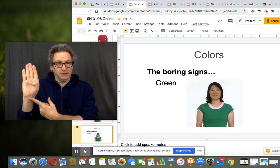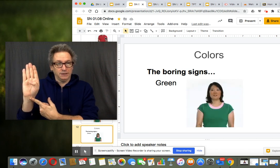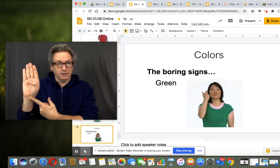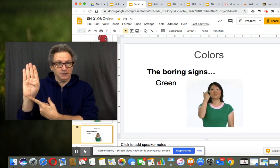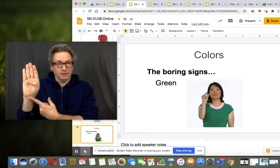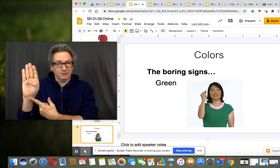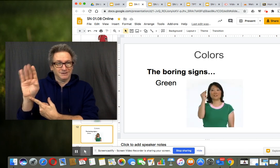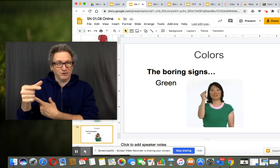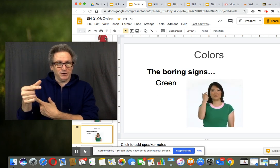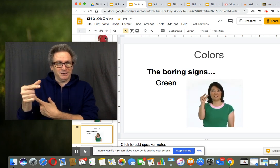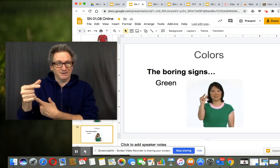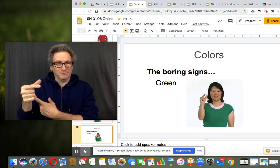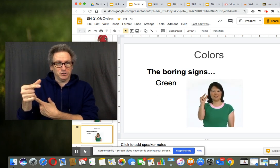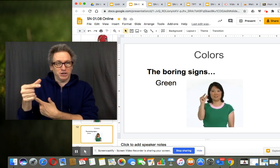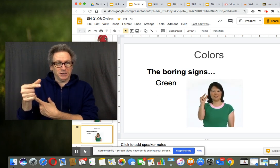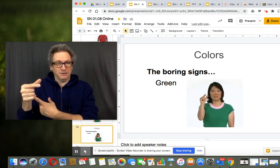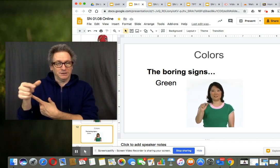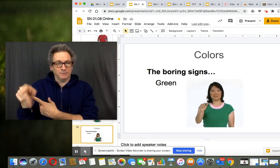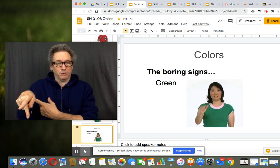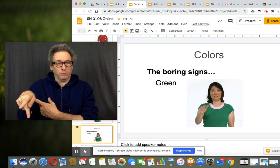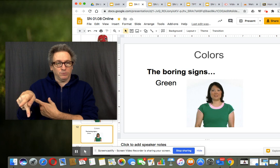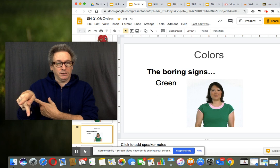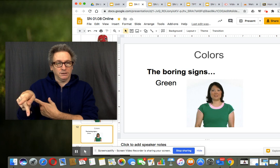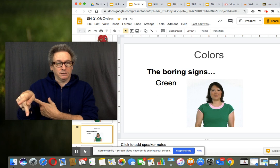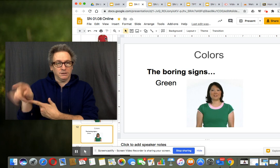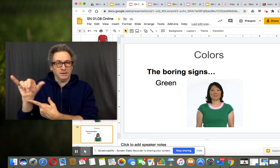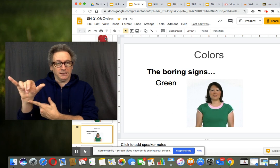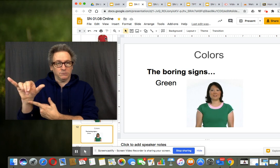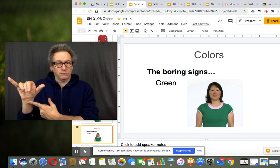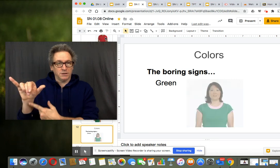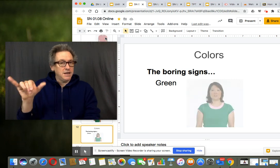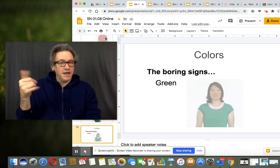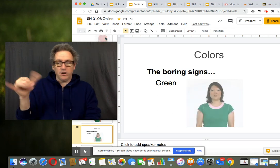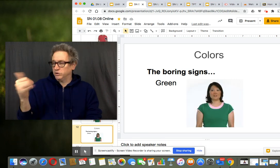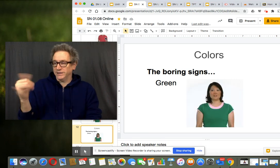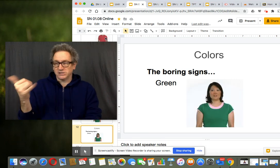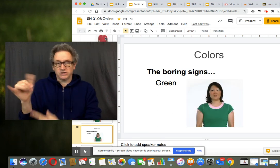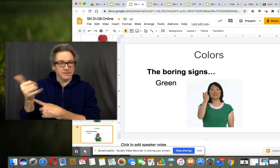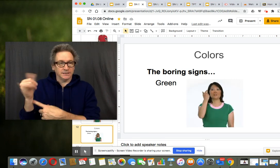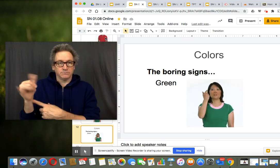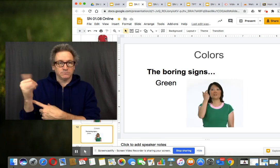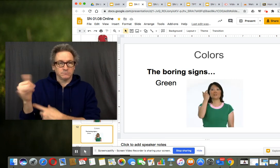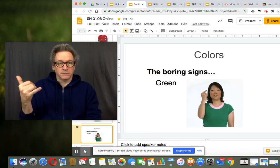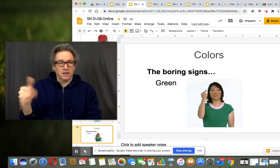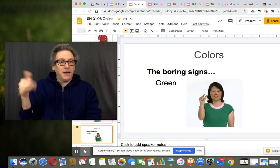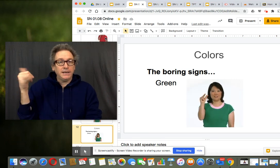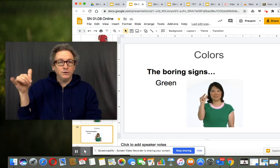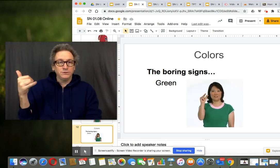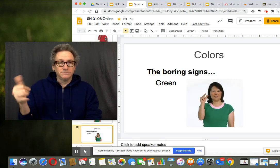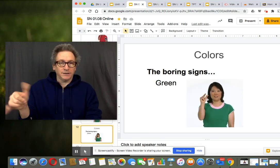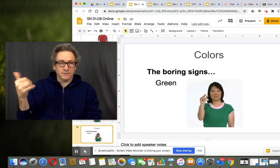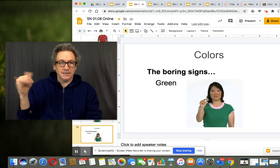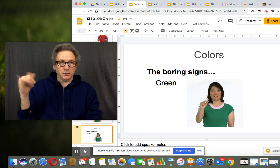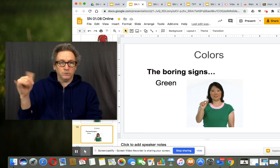B, green, G, purple, P, yellow. And all we're doing is twisting it. Hang